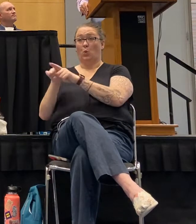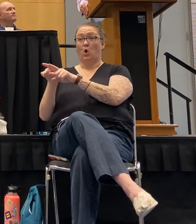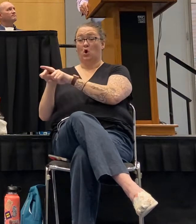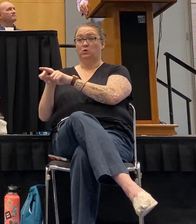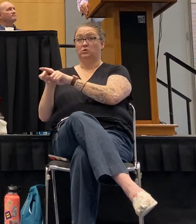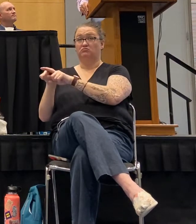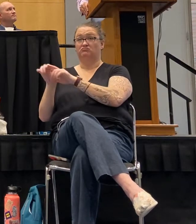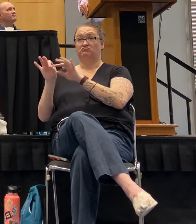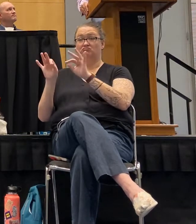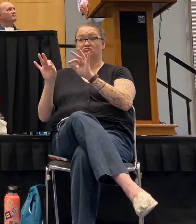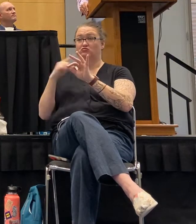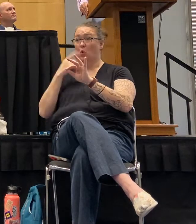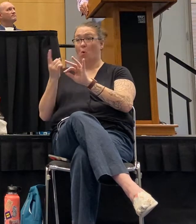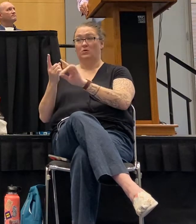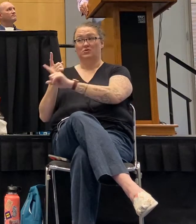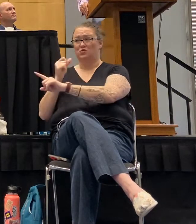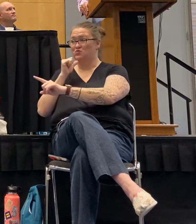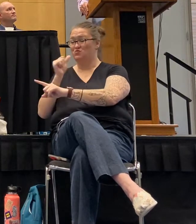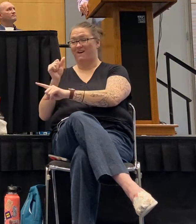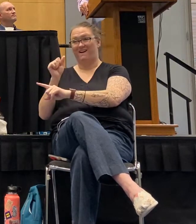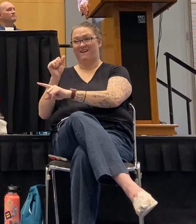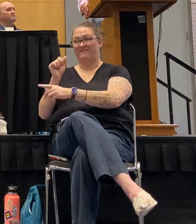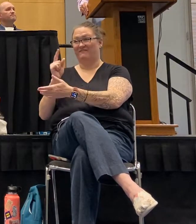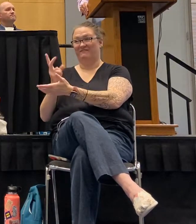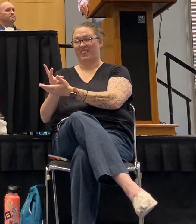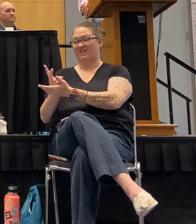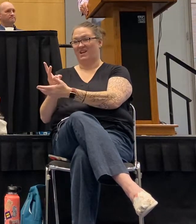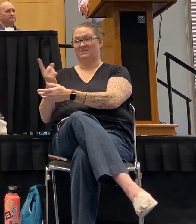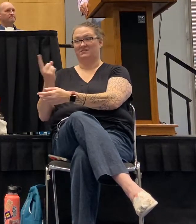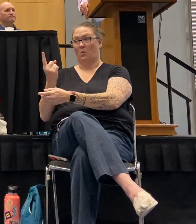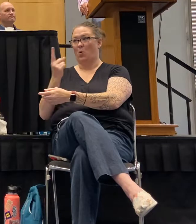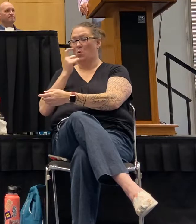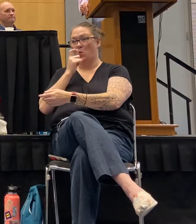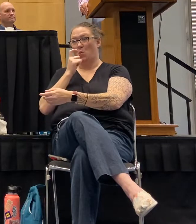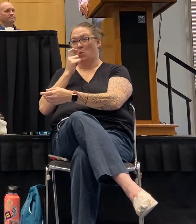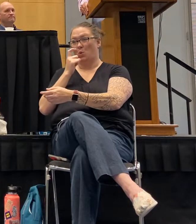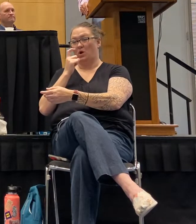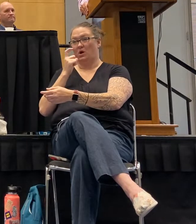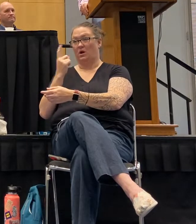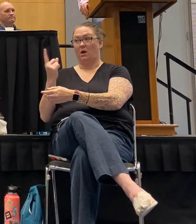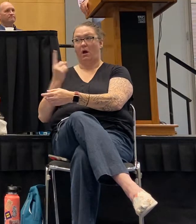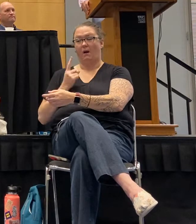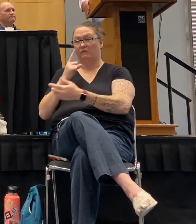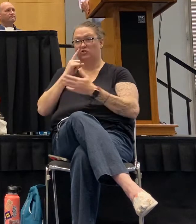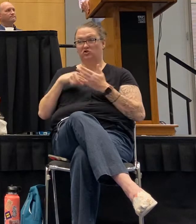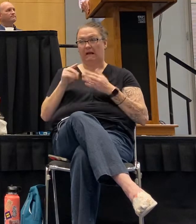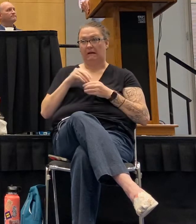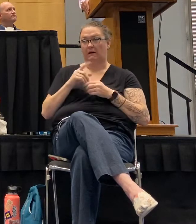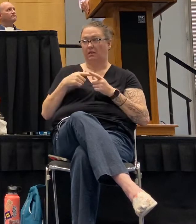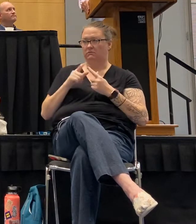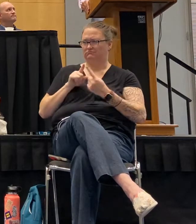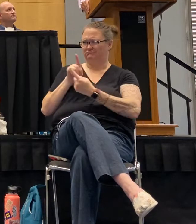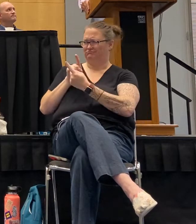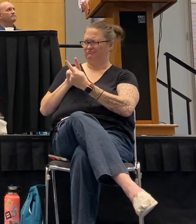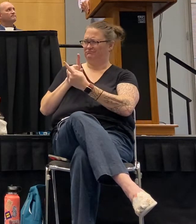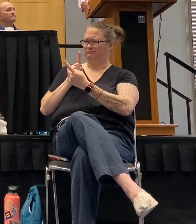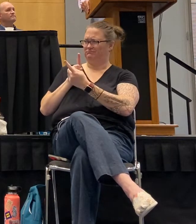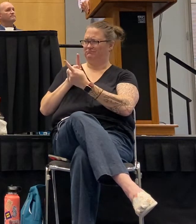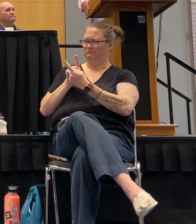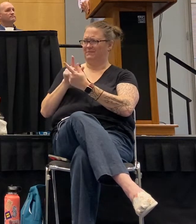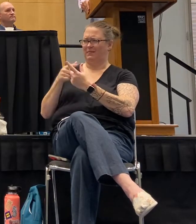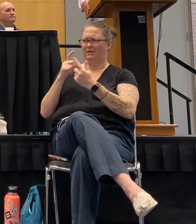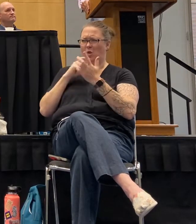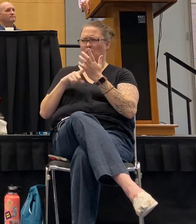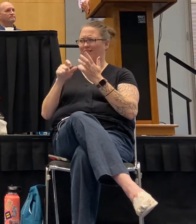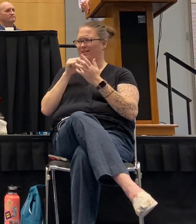told you are not to validate somebody that upon check-in you have noticed that they do not